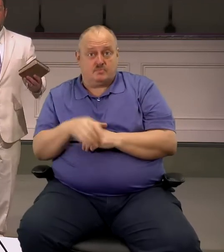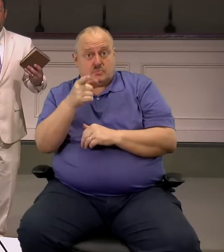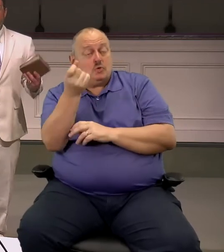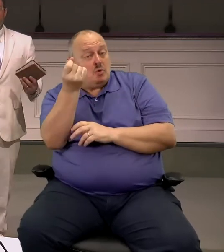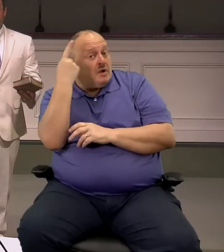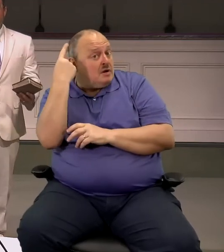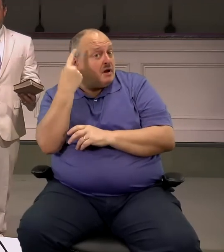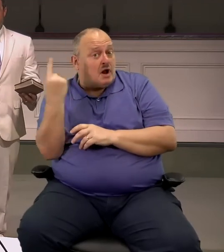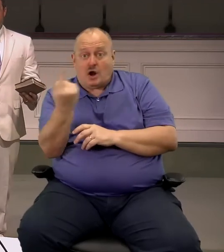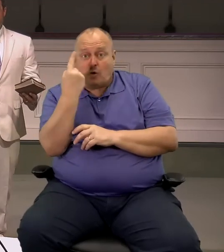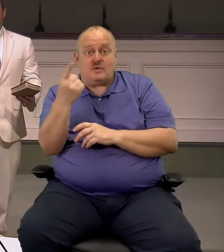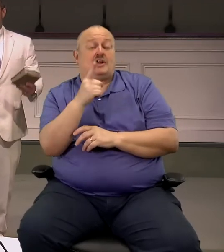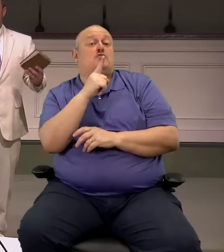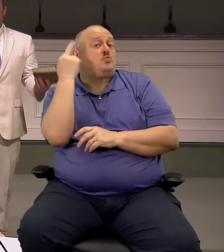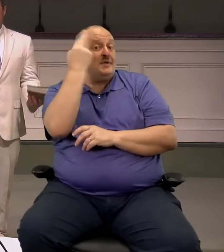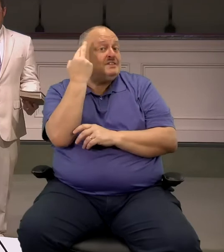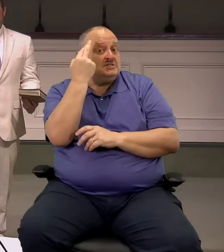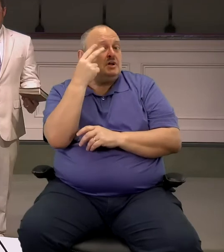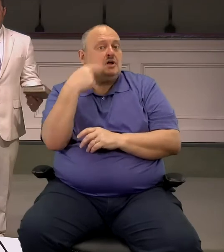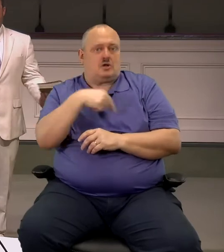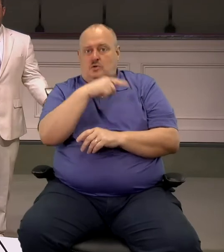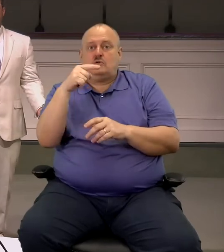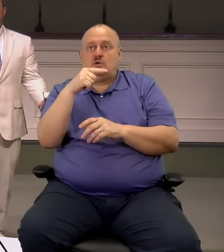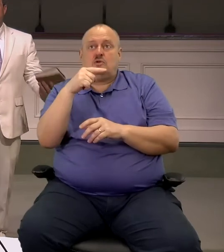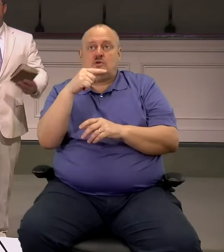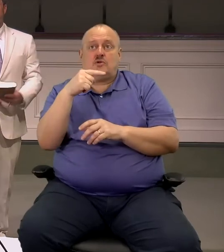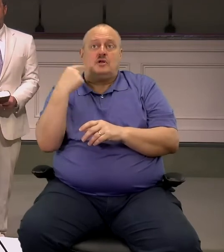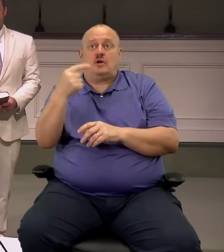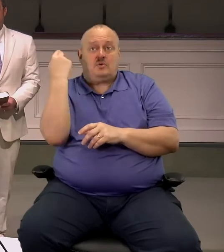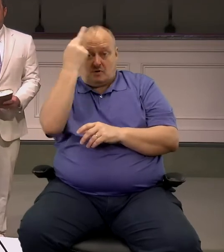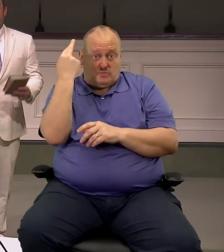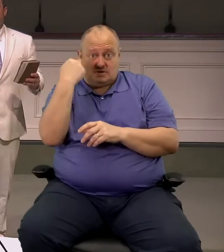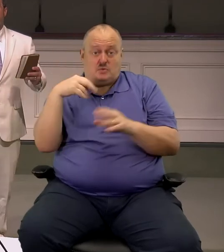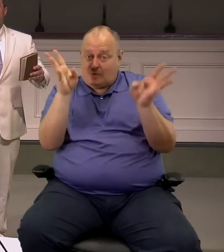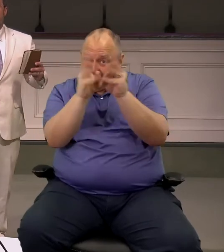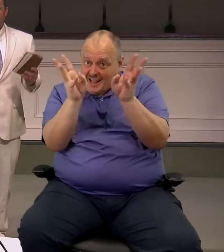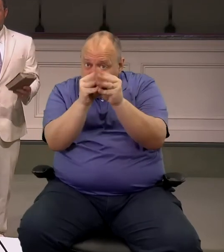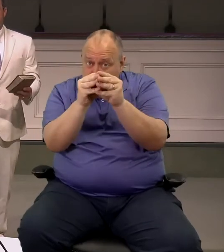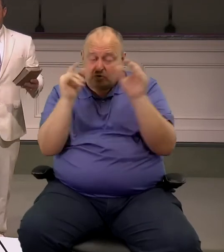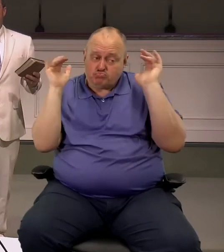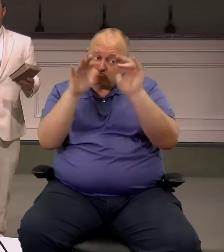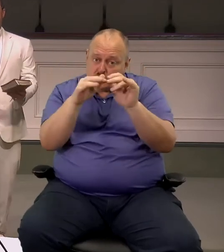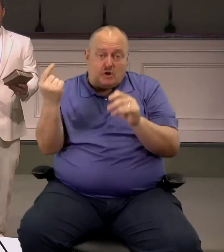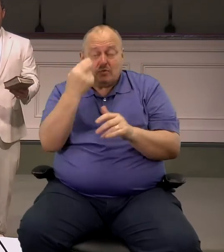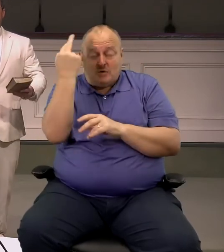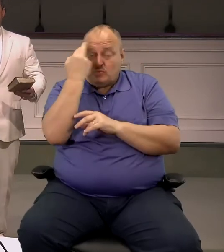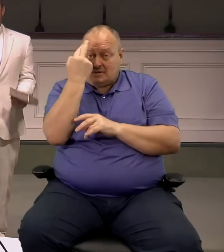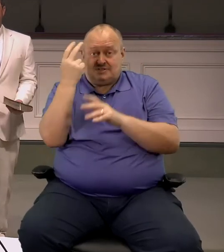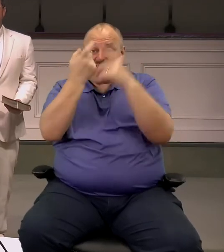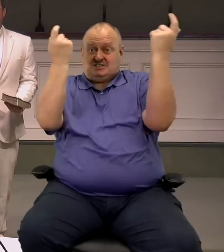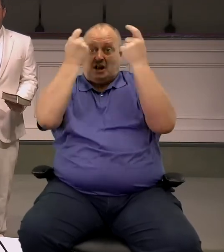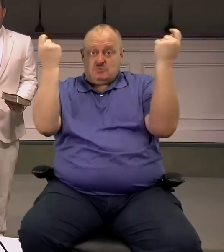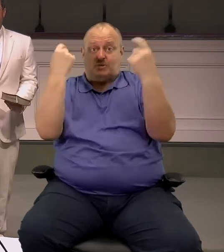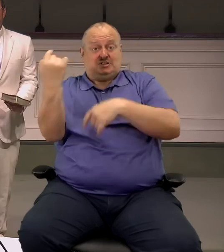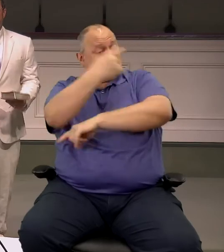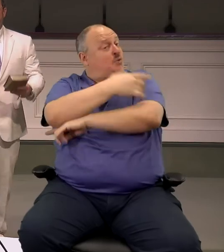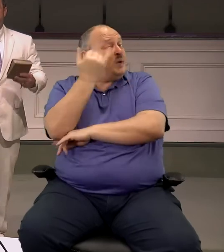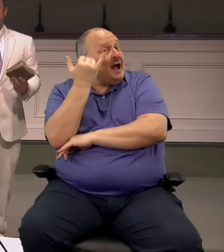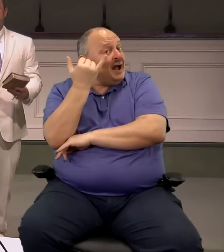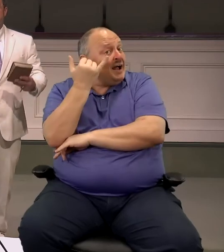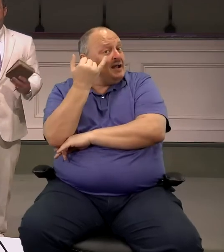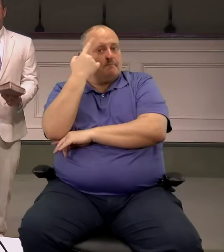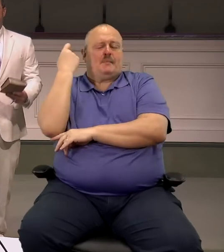that the only reason that we sing, the only reason that we gather, the only reason that we celebrate this day